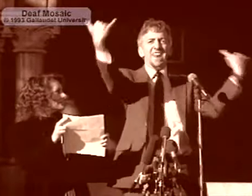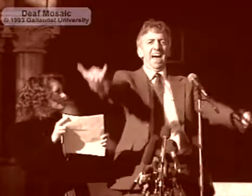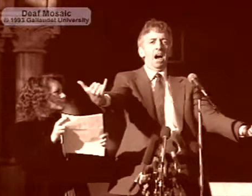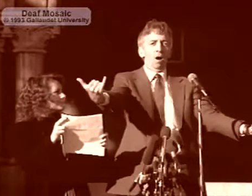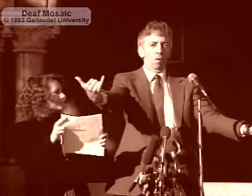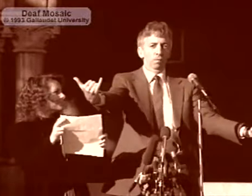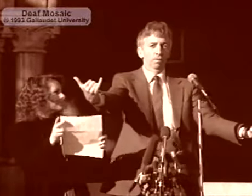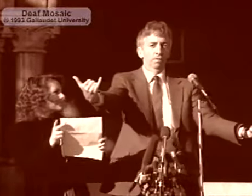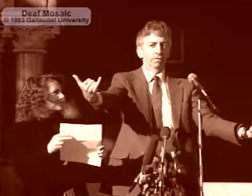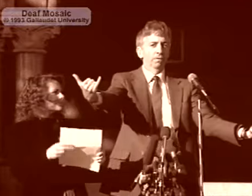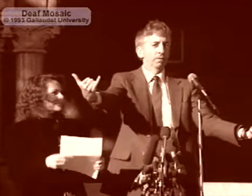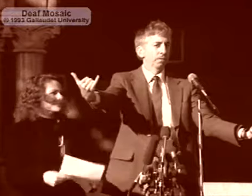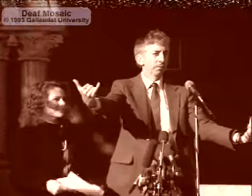now.